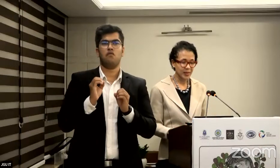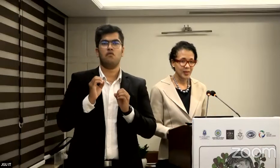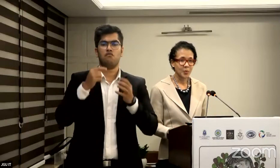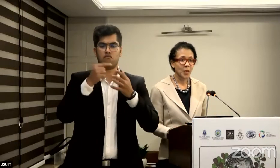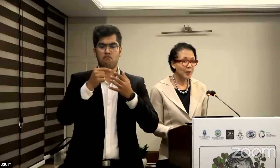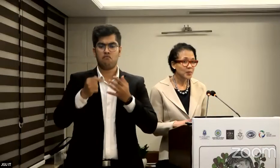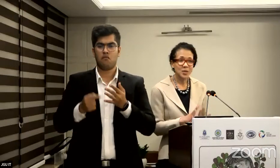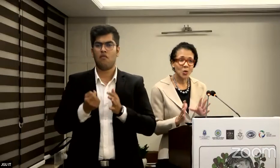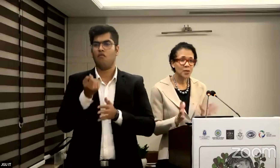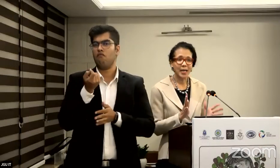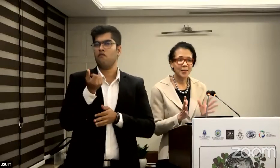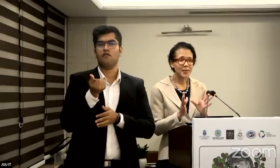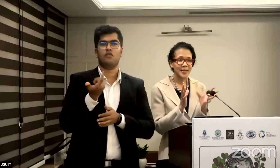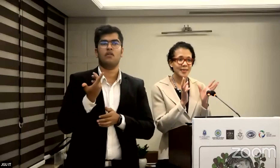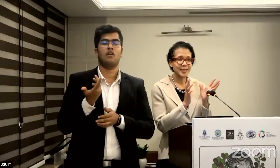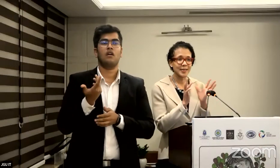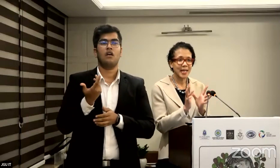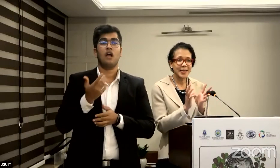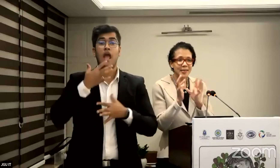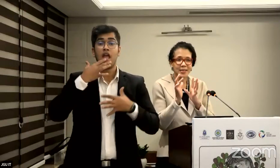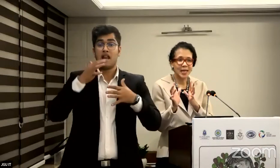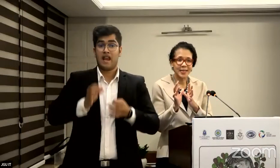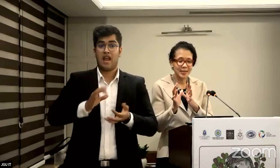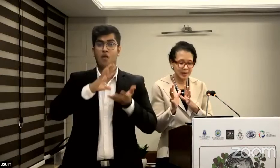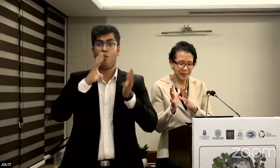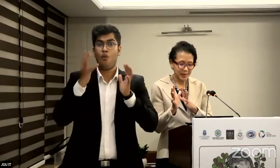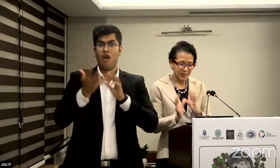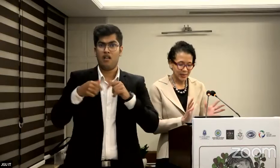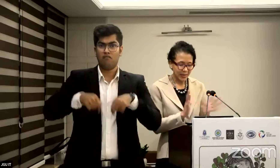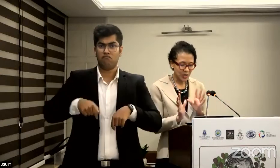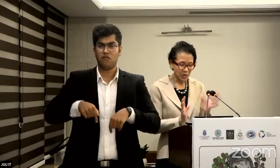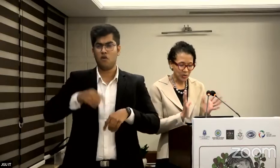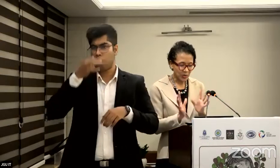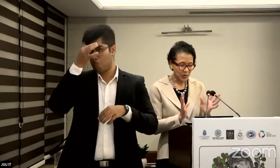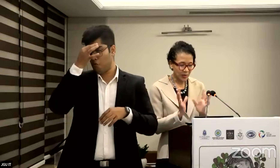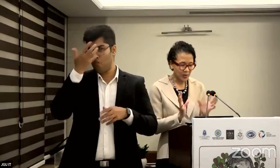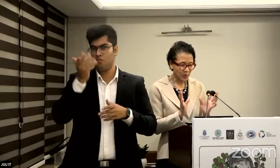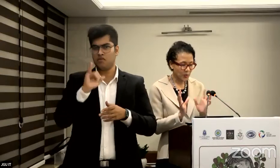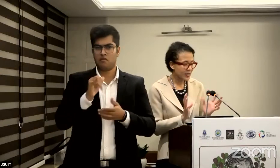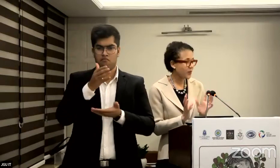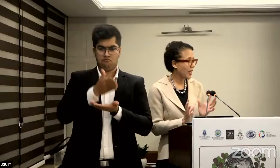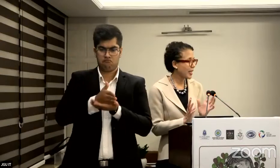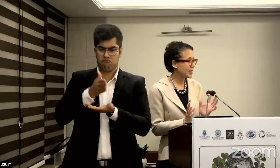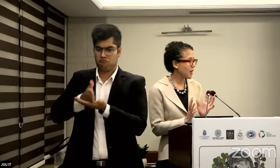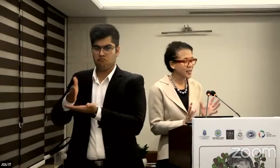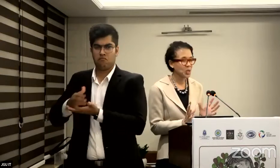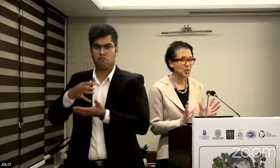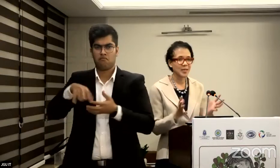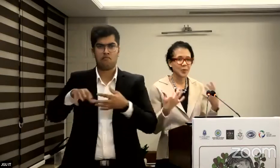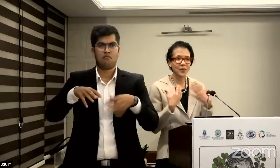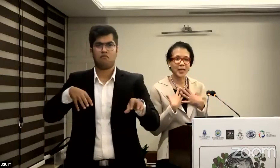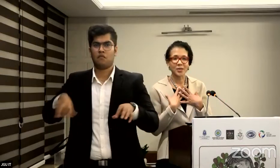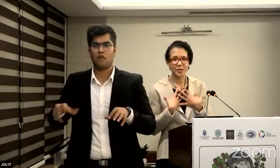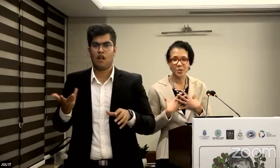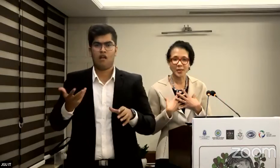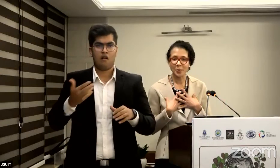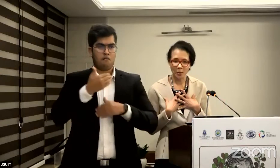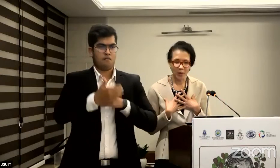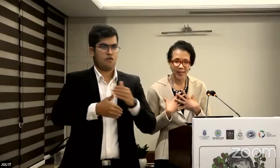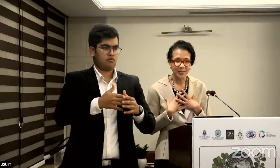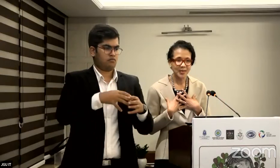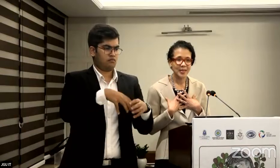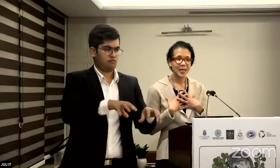world, problems don't come nicely sliced and diced into little predefined packages that reflect our